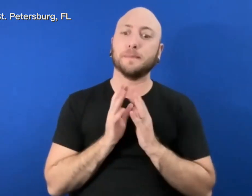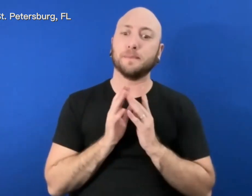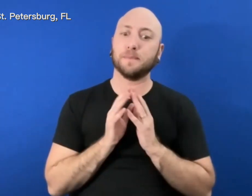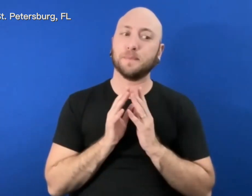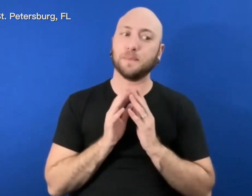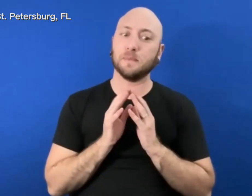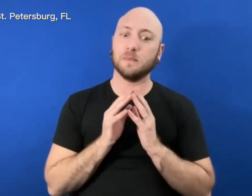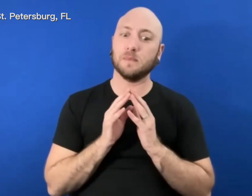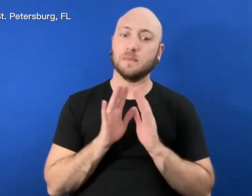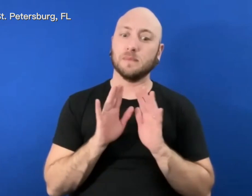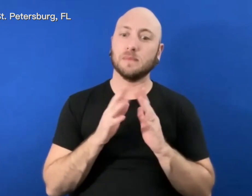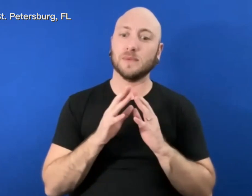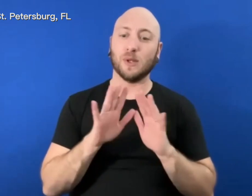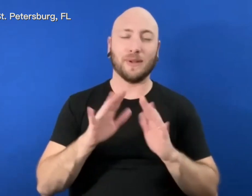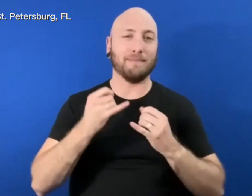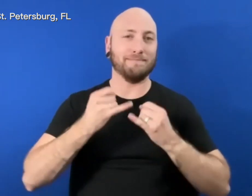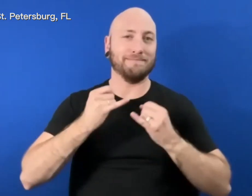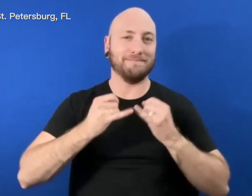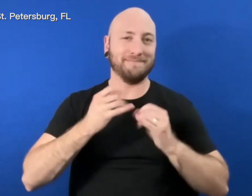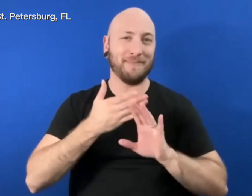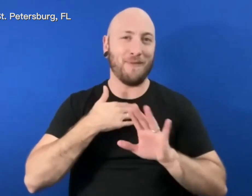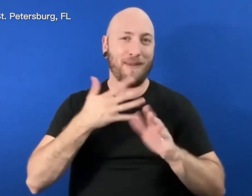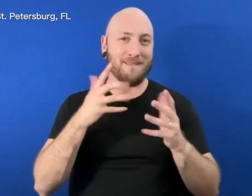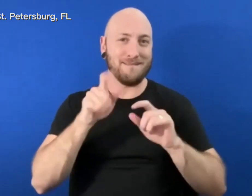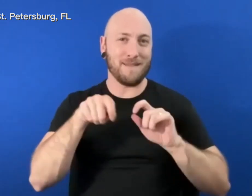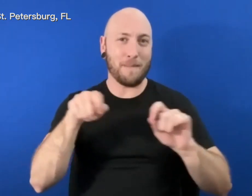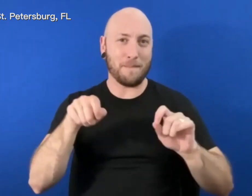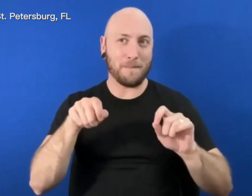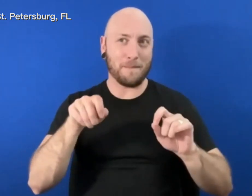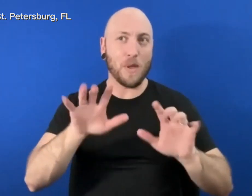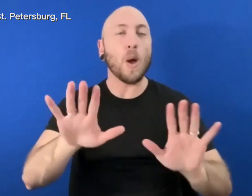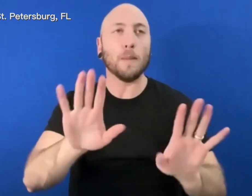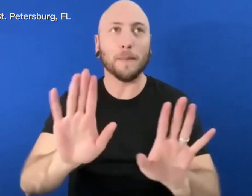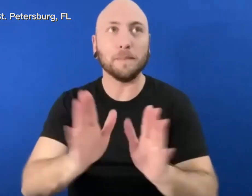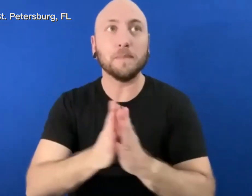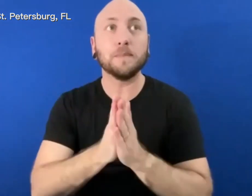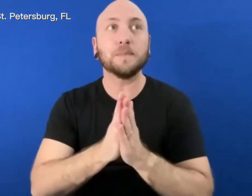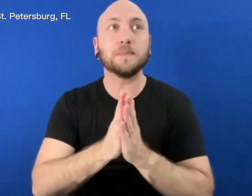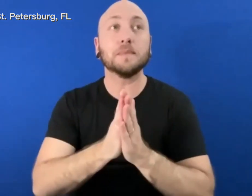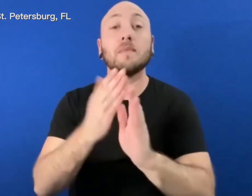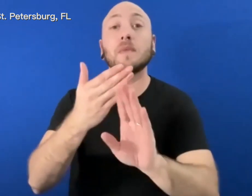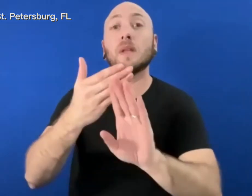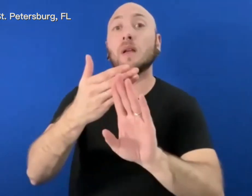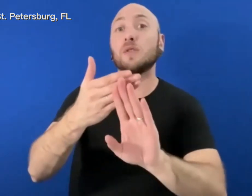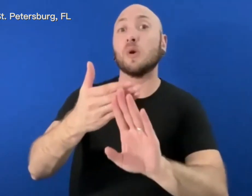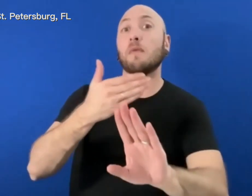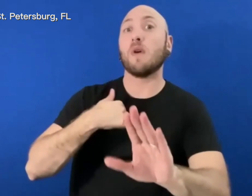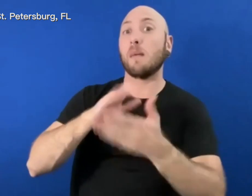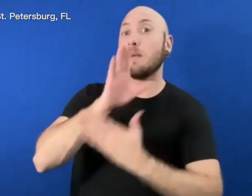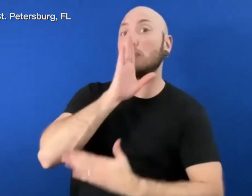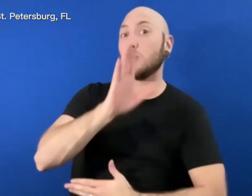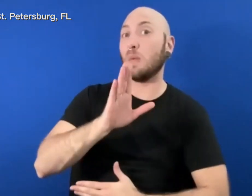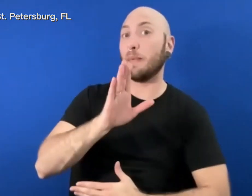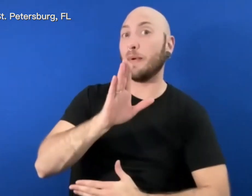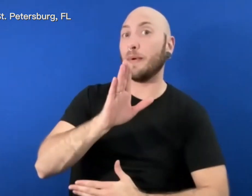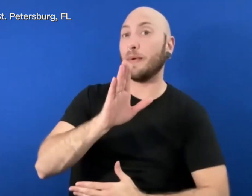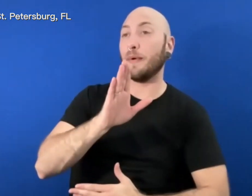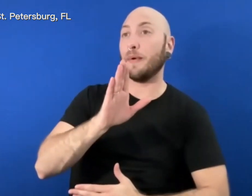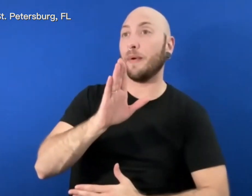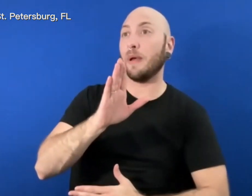before I leave, before I got sober, I think the feeling I had the most was like that the world was out to